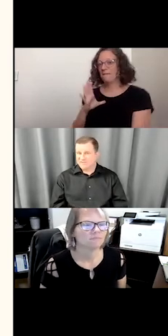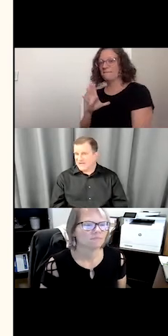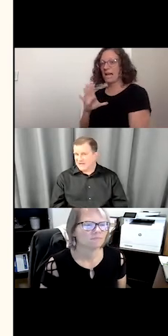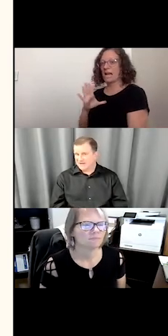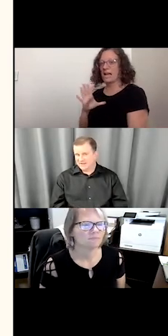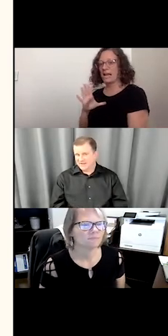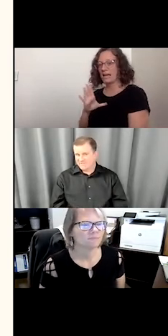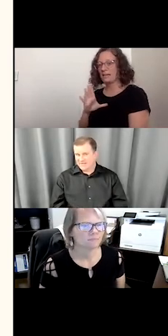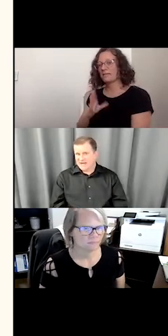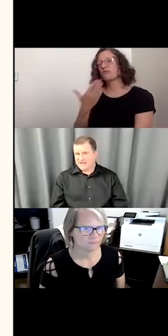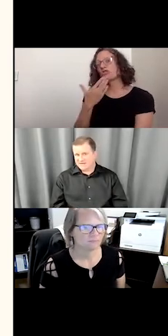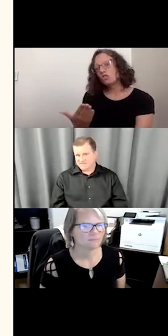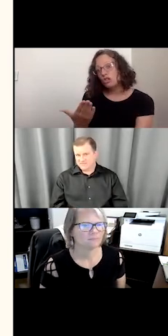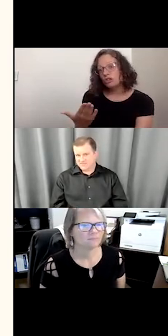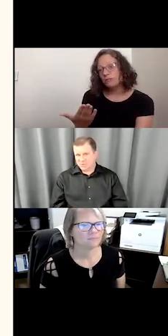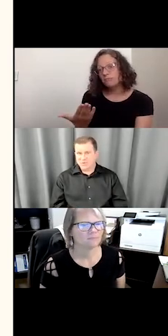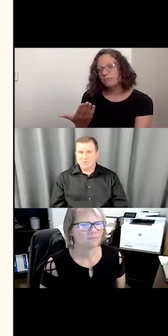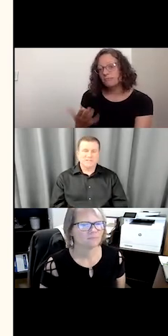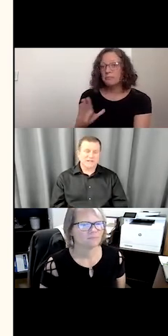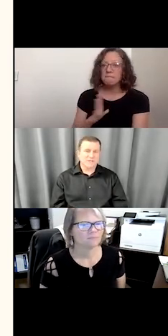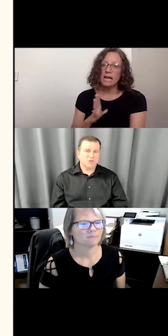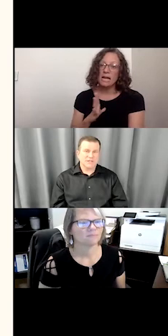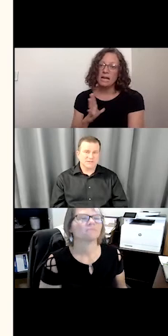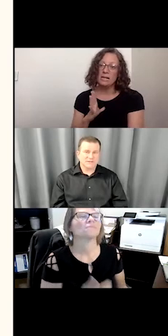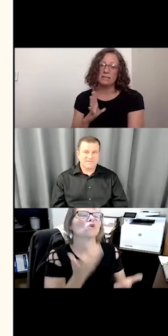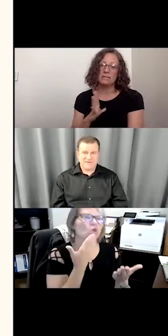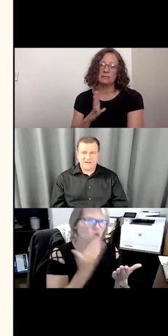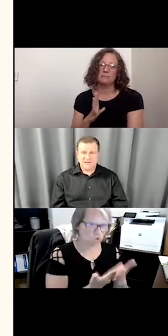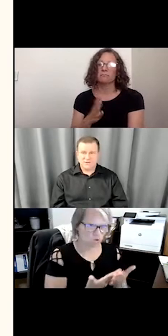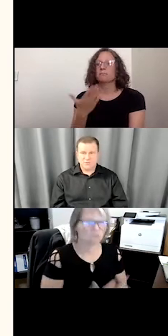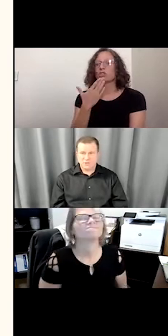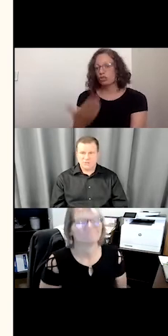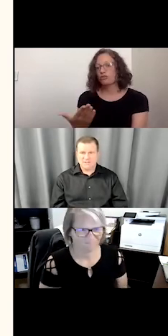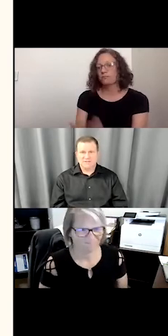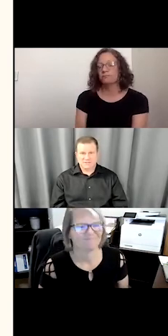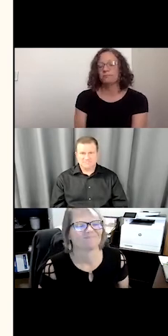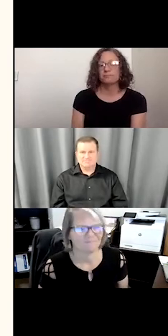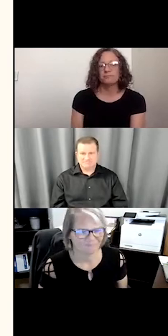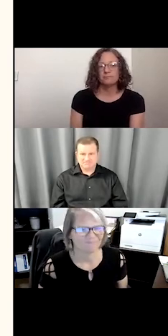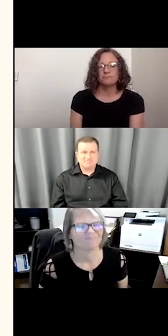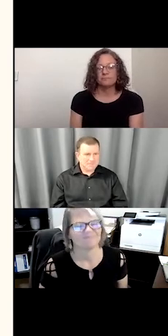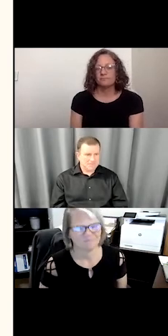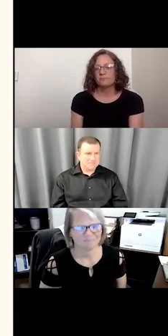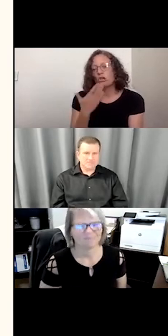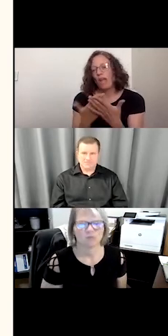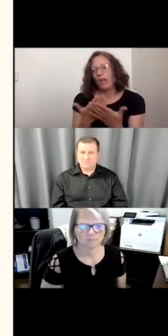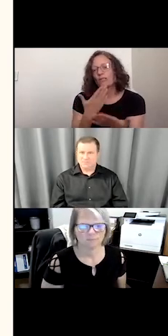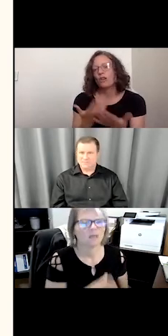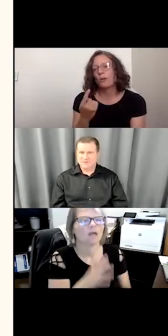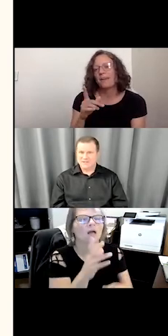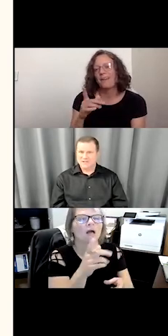for fine. Fine. Or you can sign good. Fine or good.